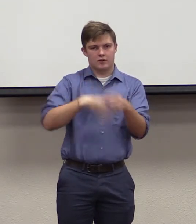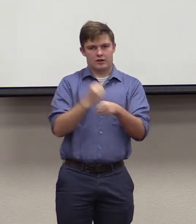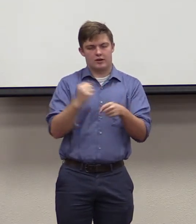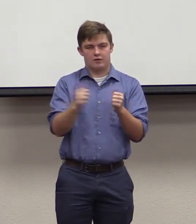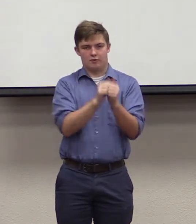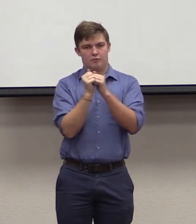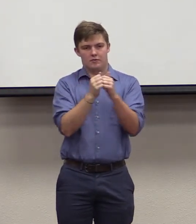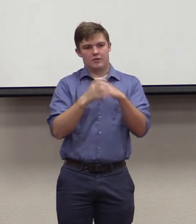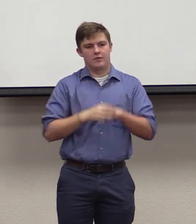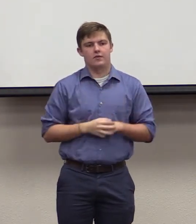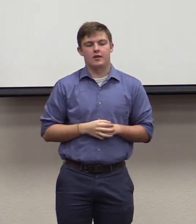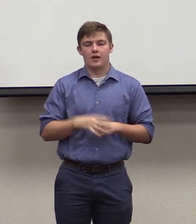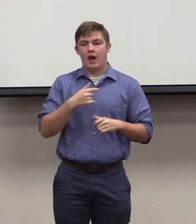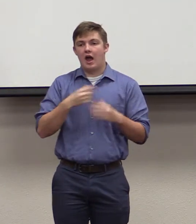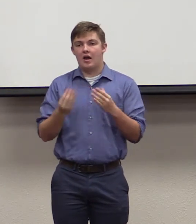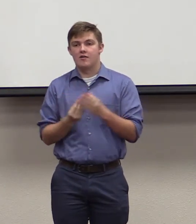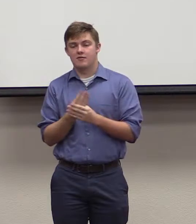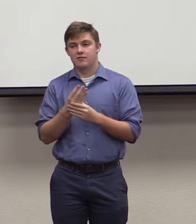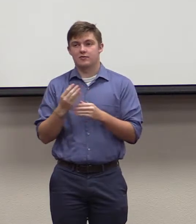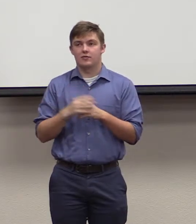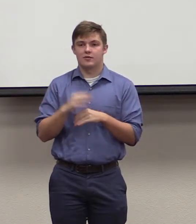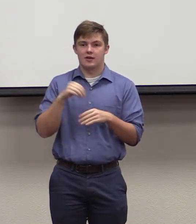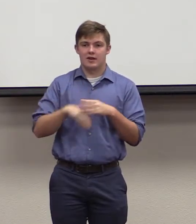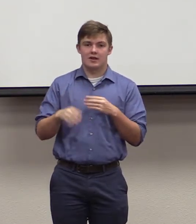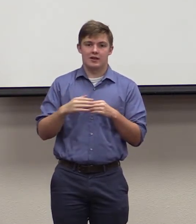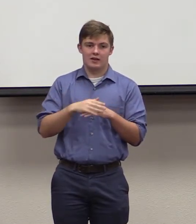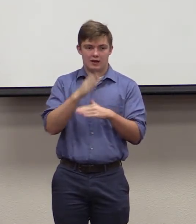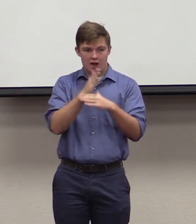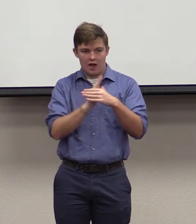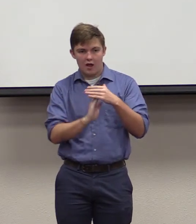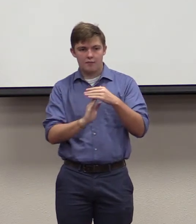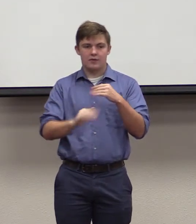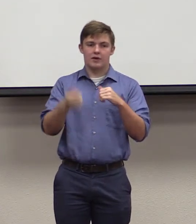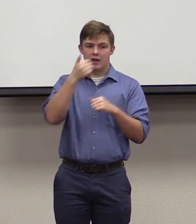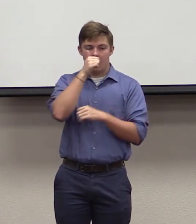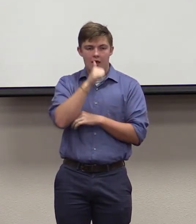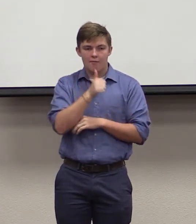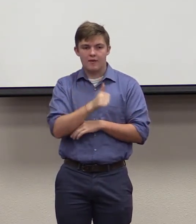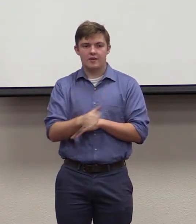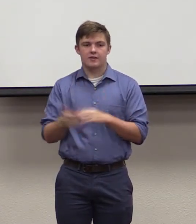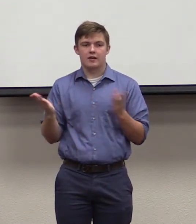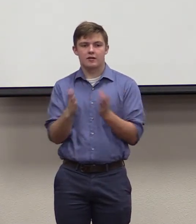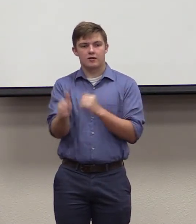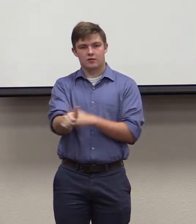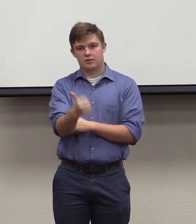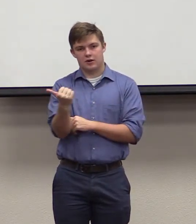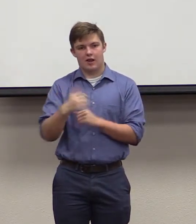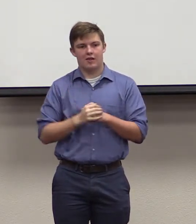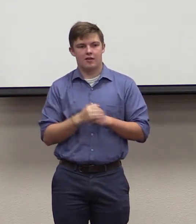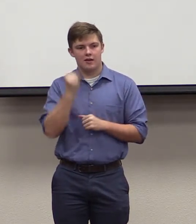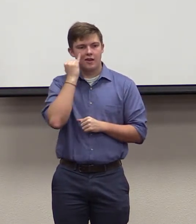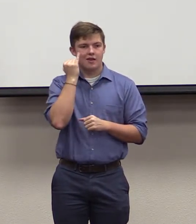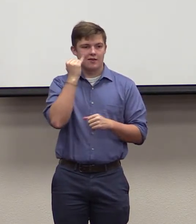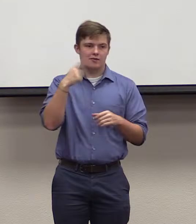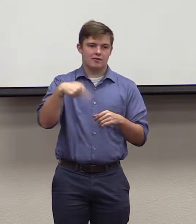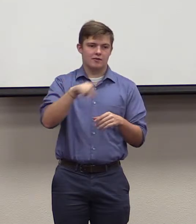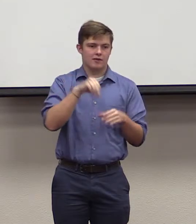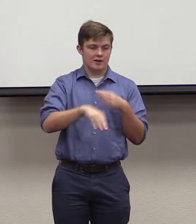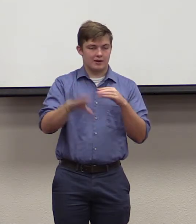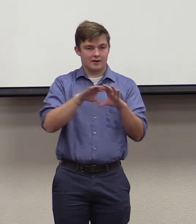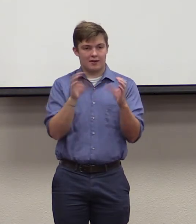us, and he said, I've grown in meekness and in patience and in encouraging others. If you're in class with